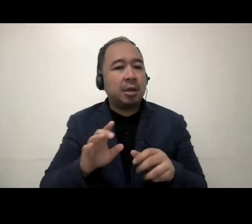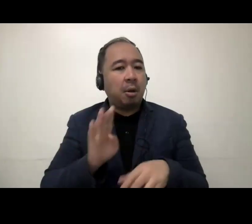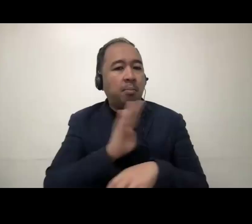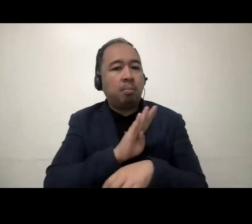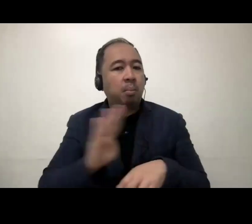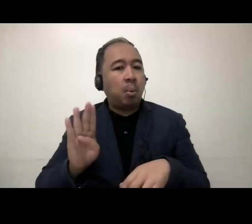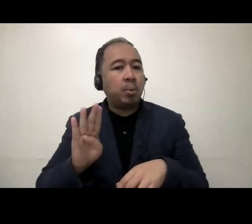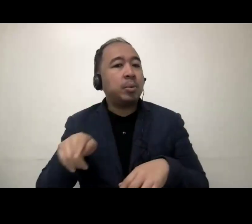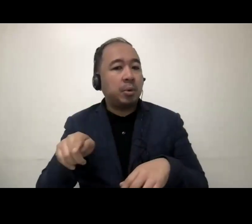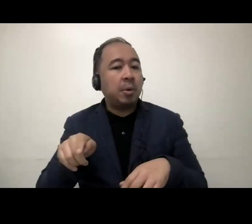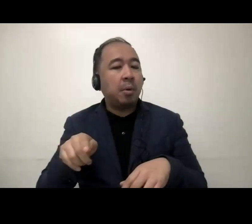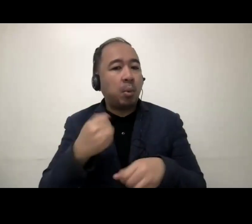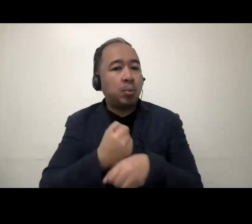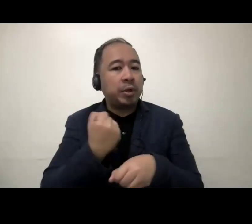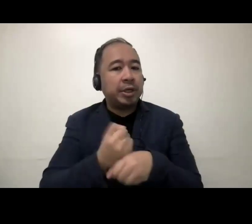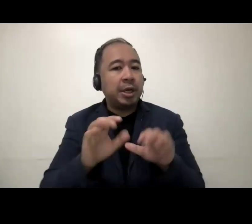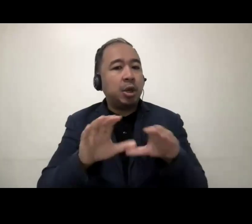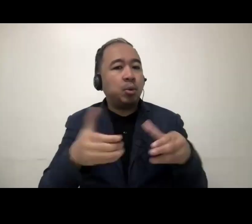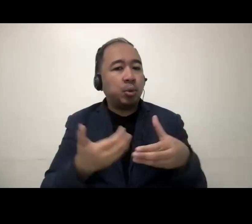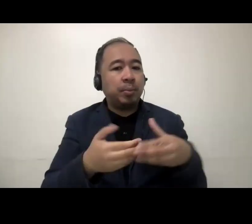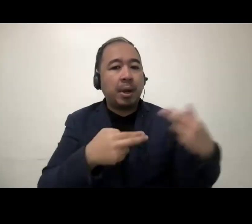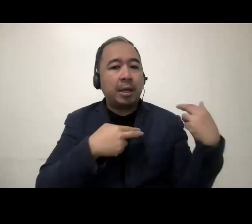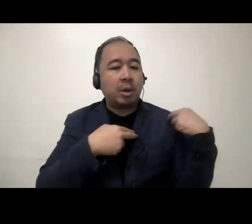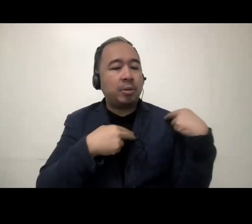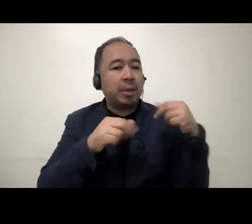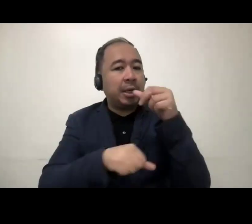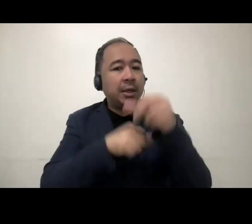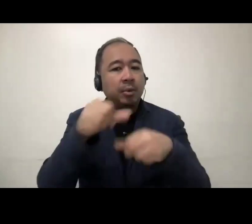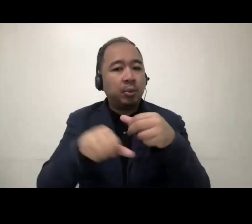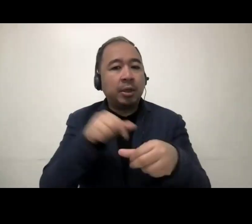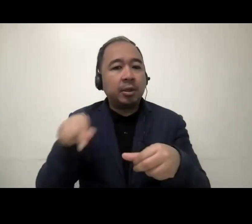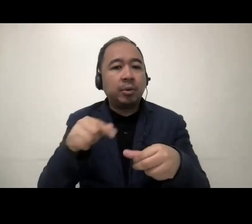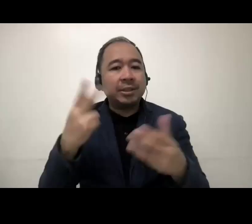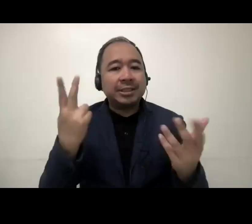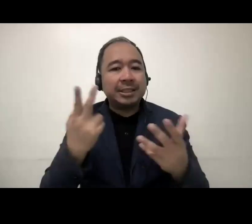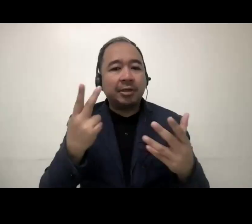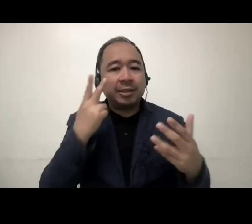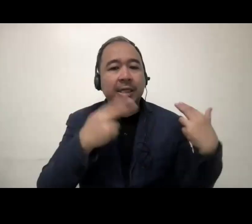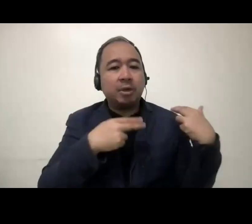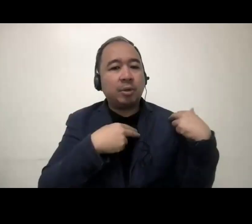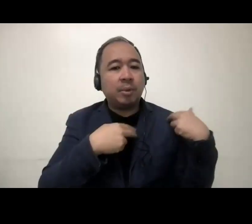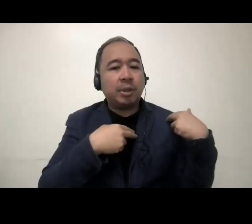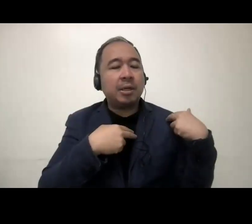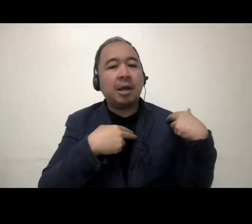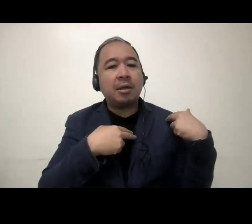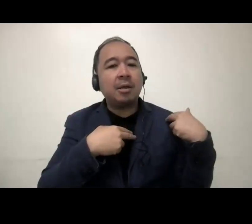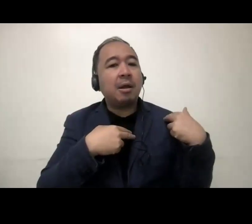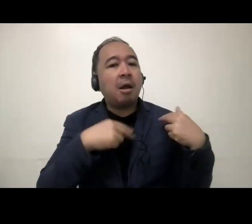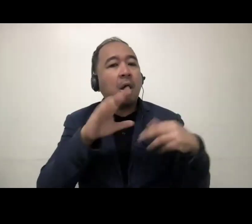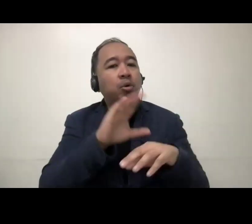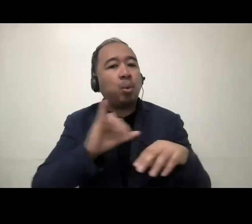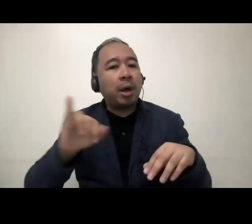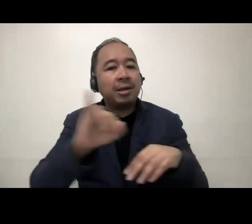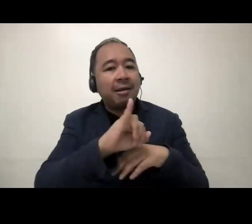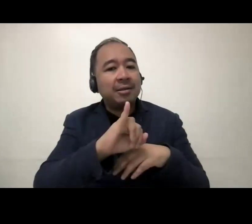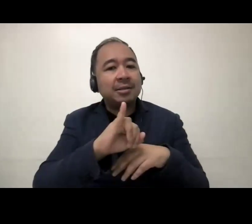ED is Llewellyn Roberts is the alternate ED for Armenia, Cook Islands, Fiji, Indonesia, New Zealand,